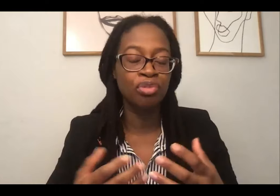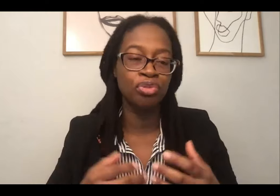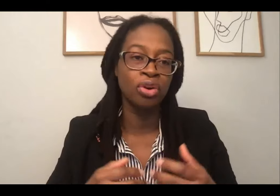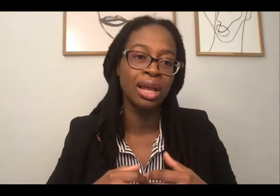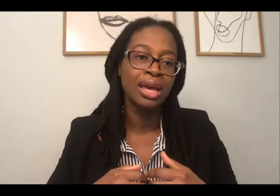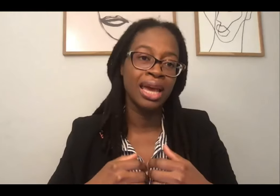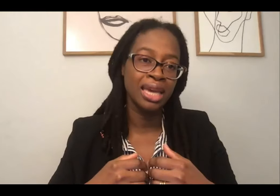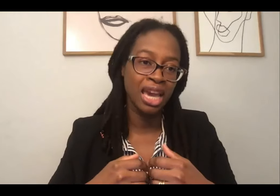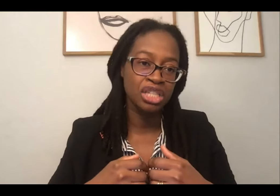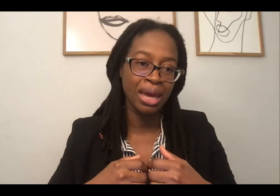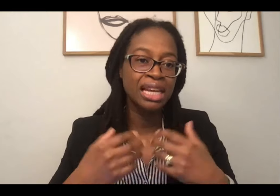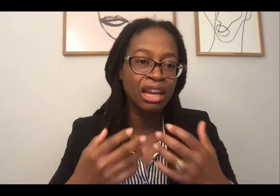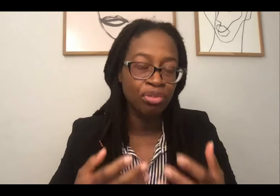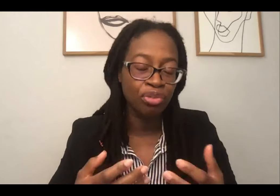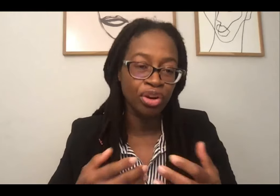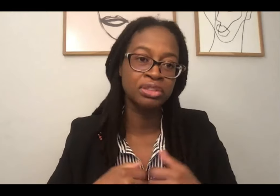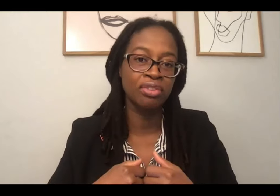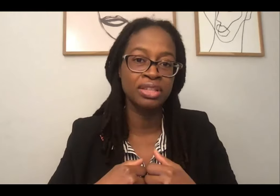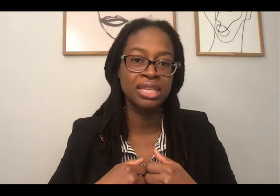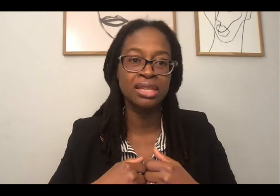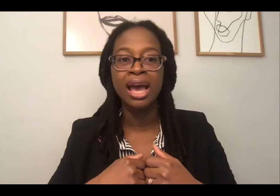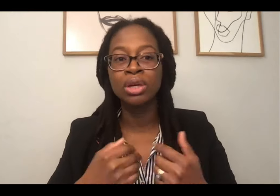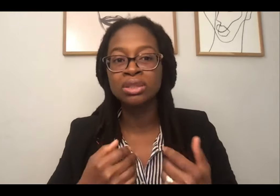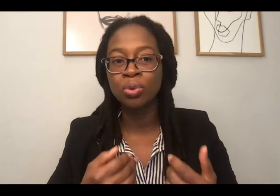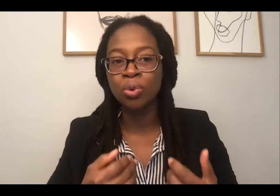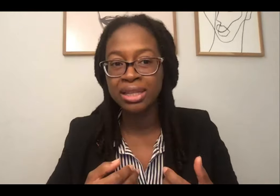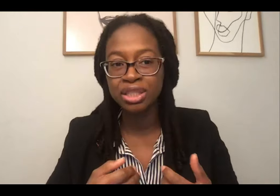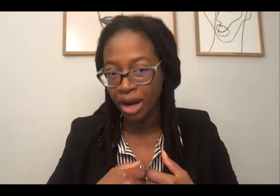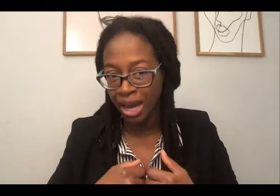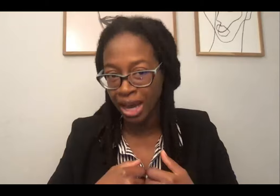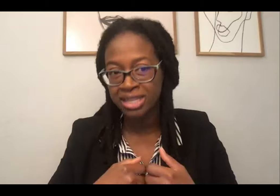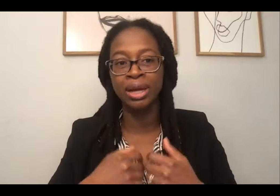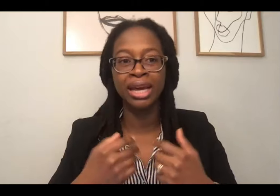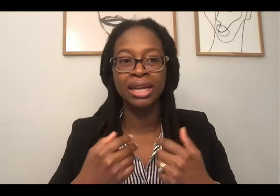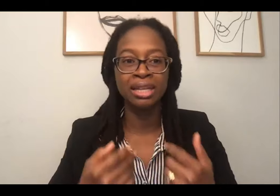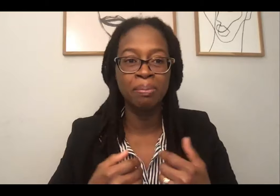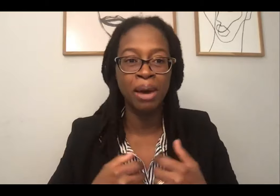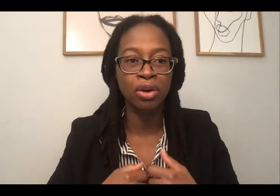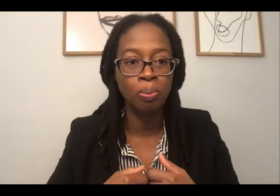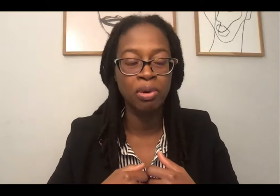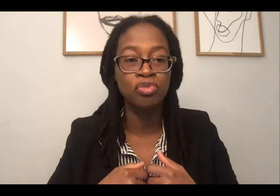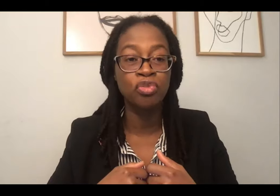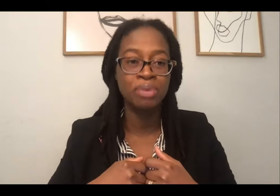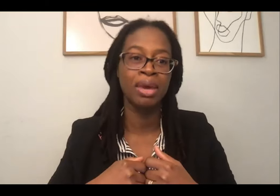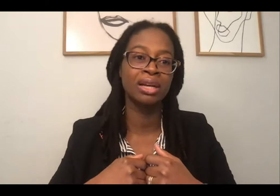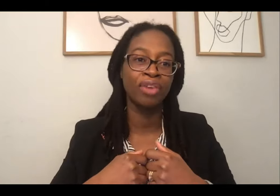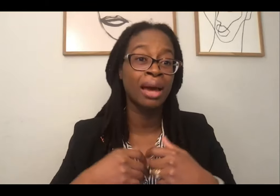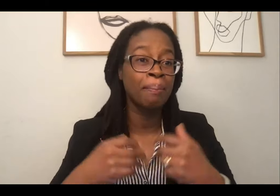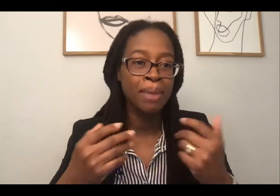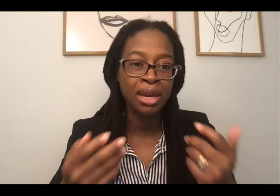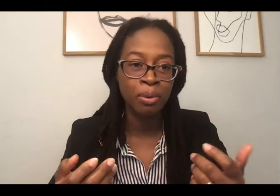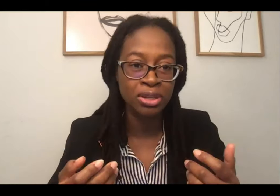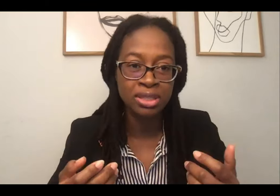meaningful engagement and delivery of services. I was quite surprised when I did a background paper for Jamaica to find that